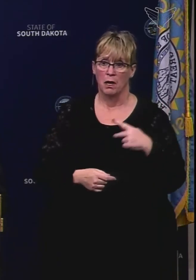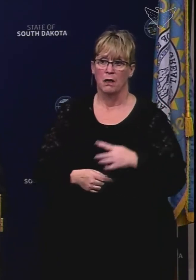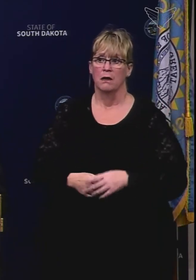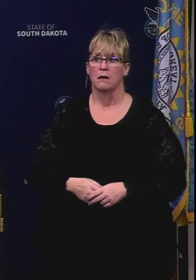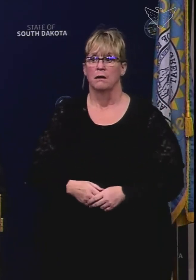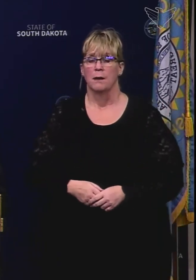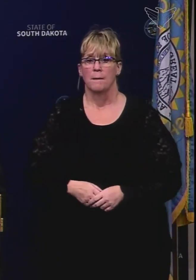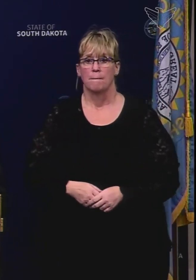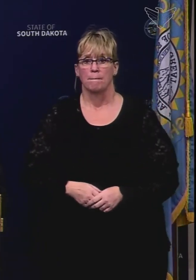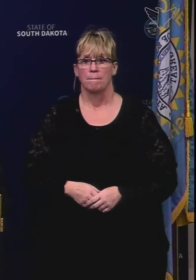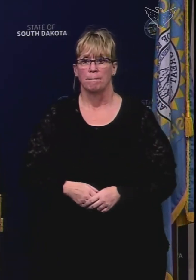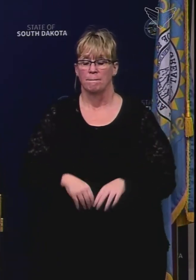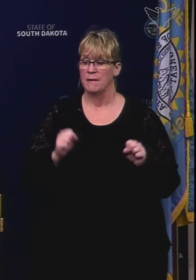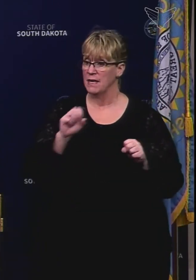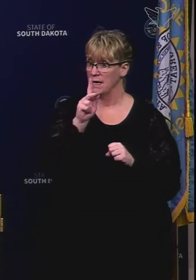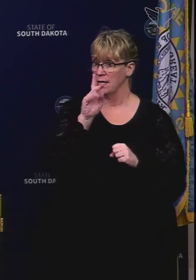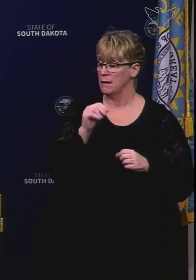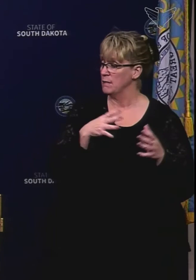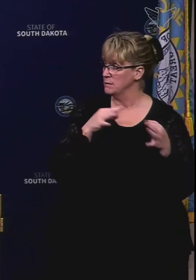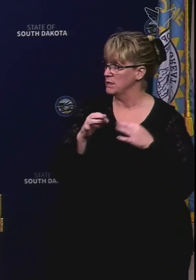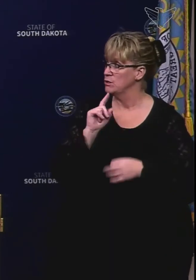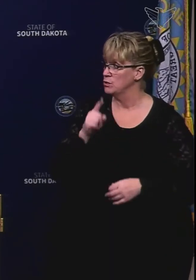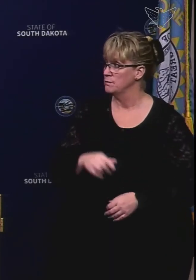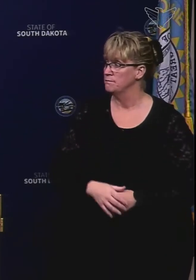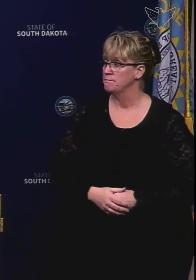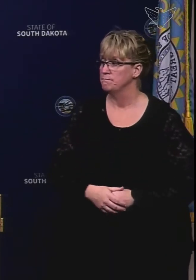Mm-hmm. And could she? Yep. Do you want to? Sure.